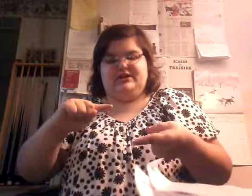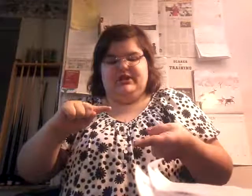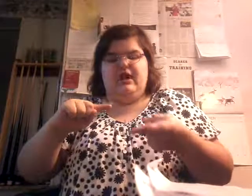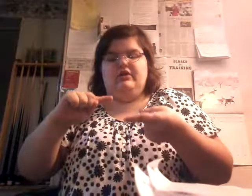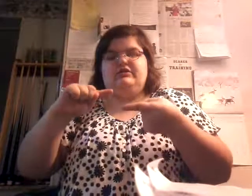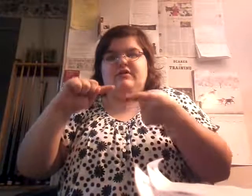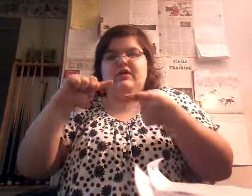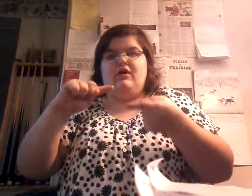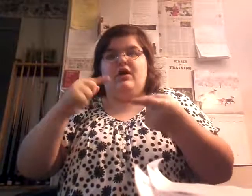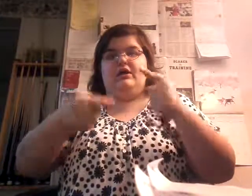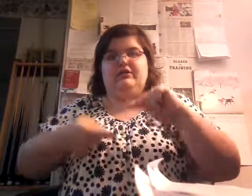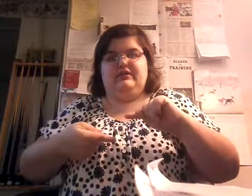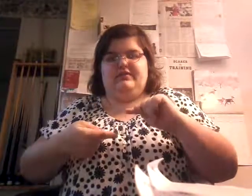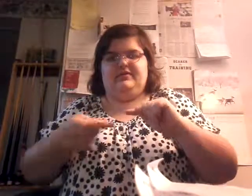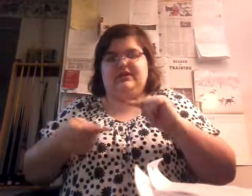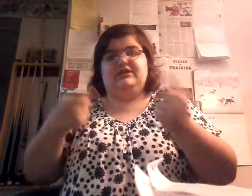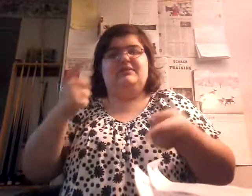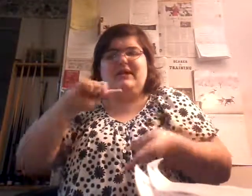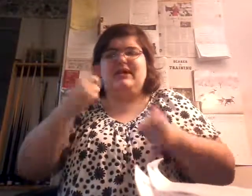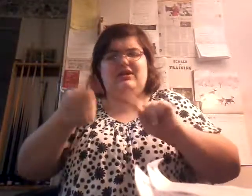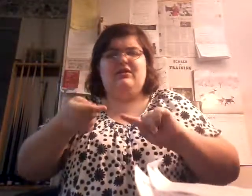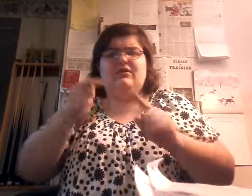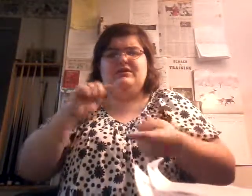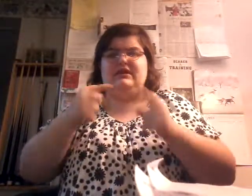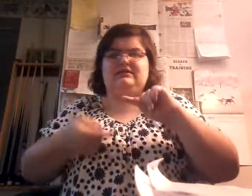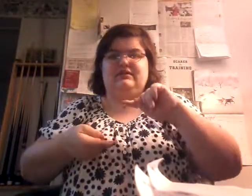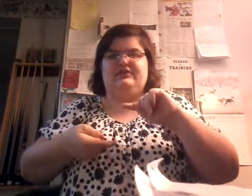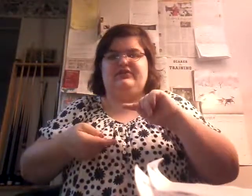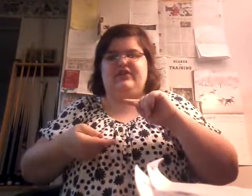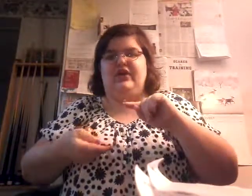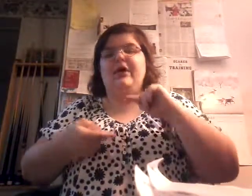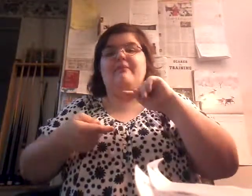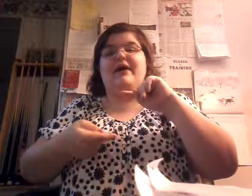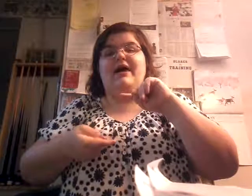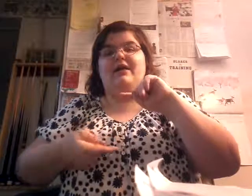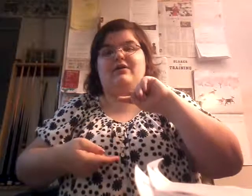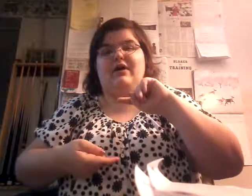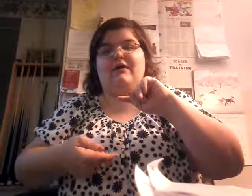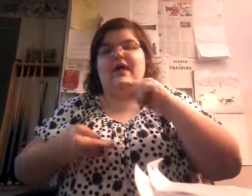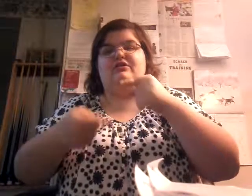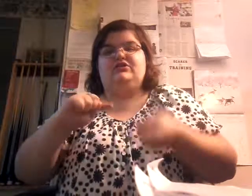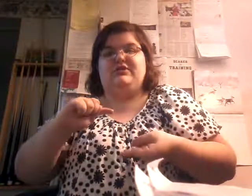direction. So, or you can start from this direction, depending on which sign comes first for you. But you go and you